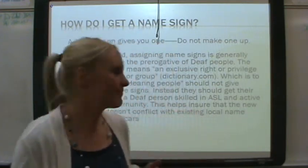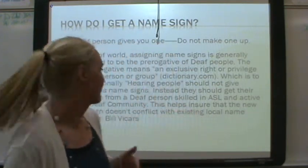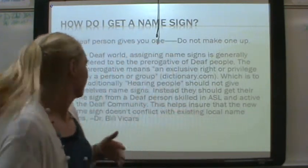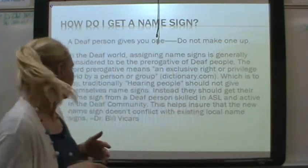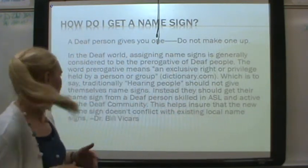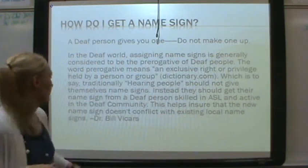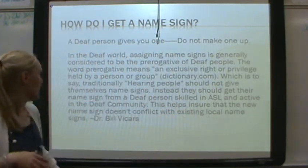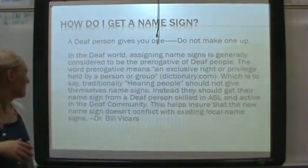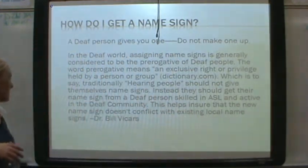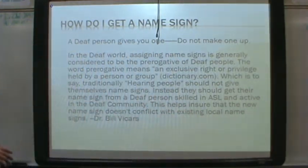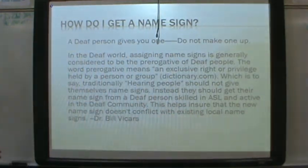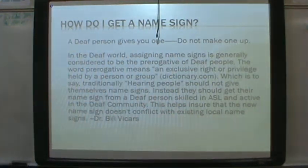Okay?